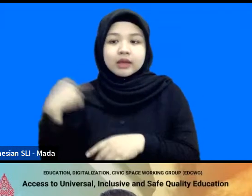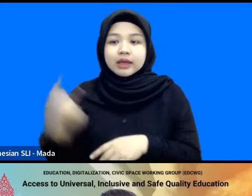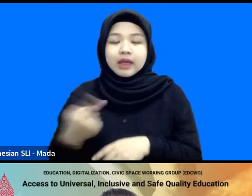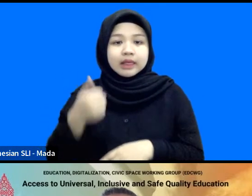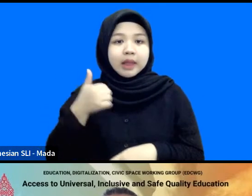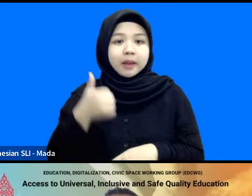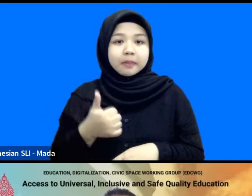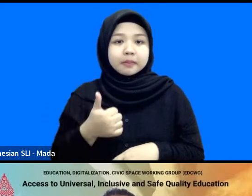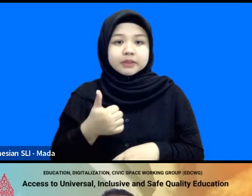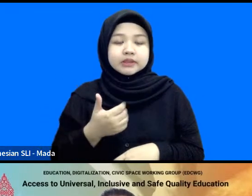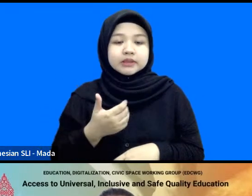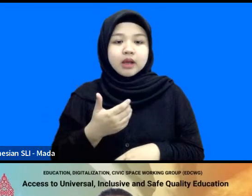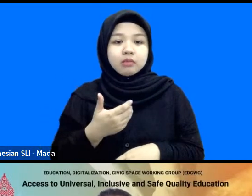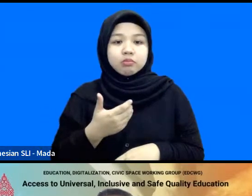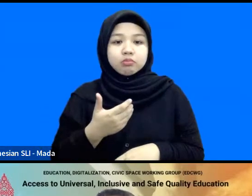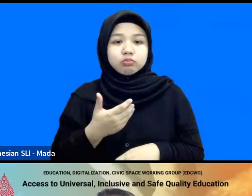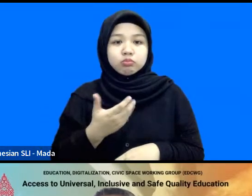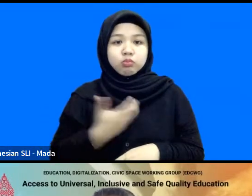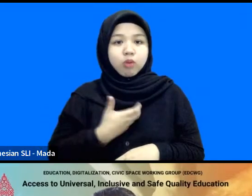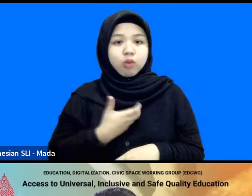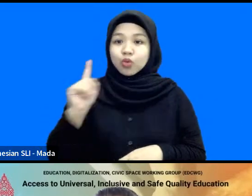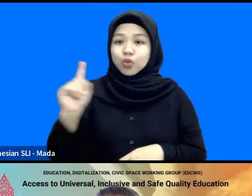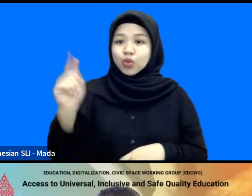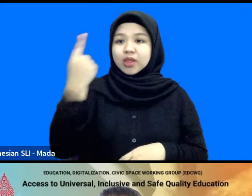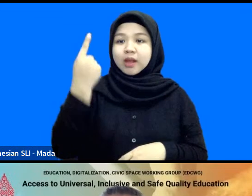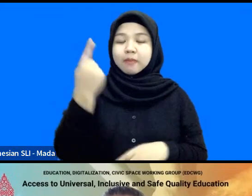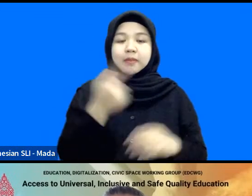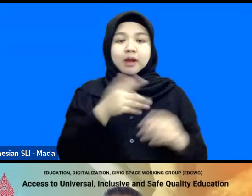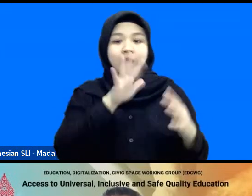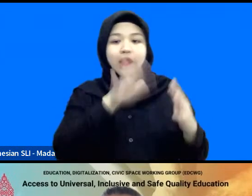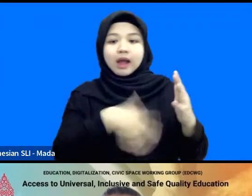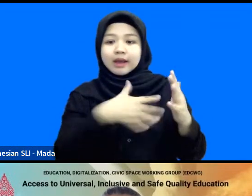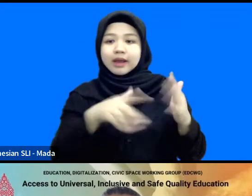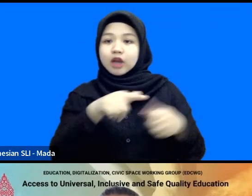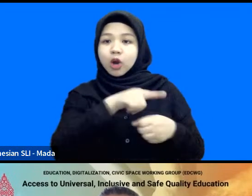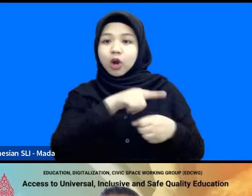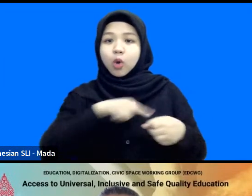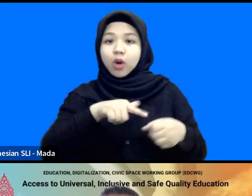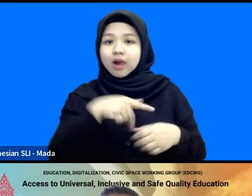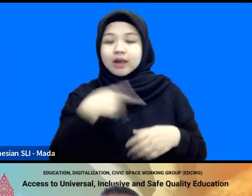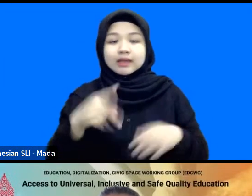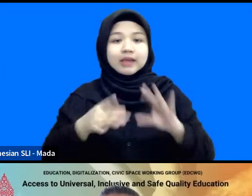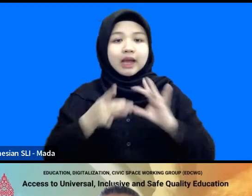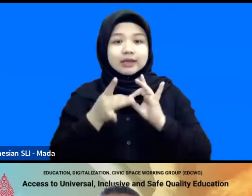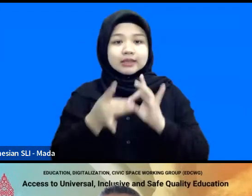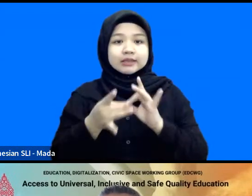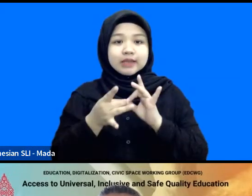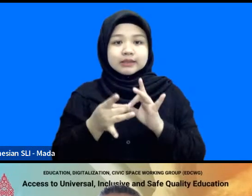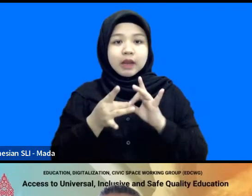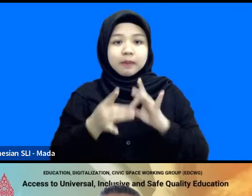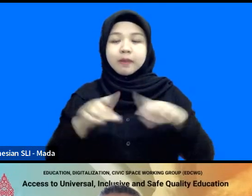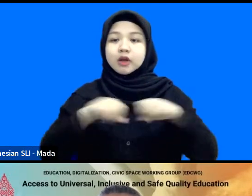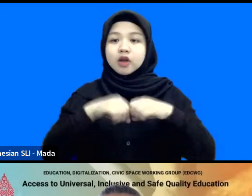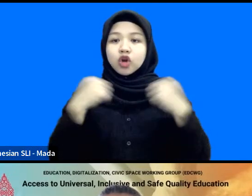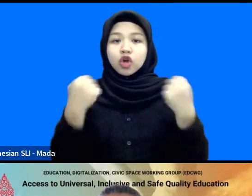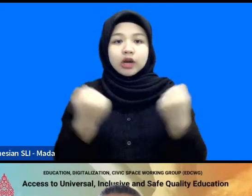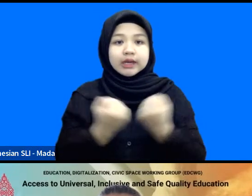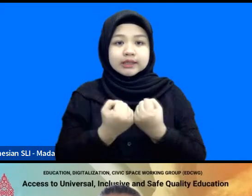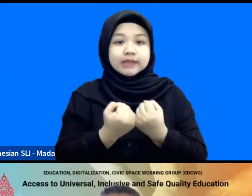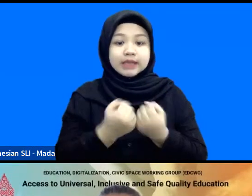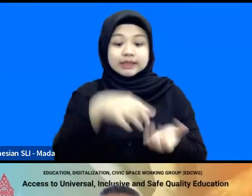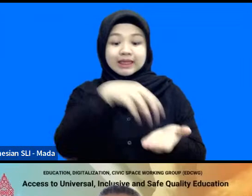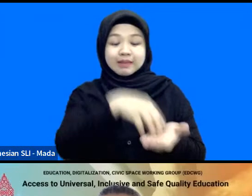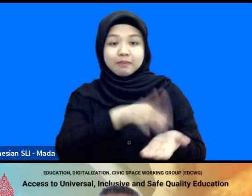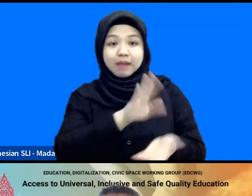whereby we work with local organizations and a variety of different groups. They might be kind of indigenous community groups, women's groups,